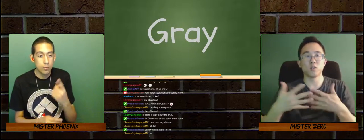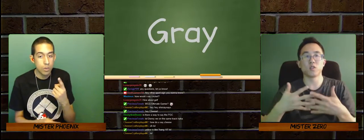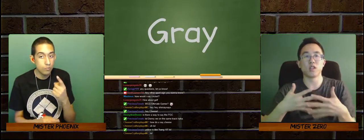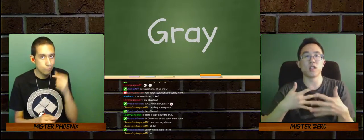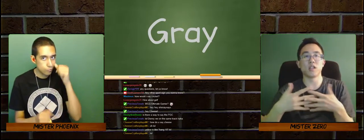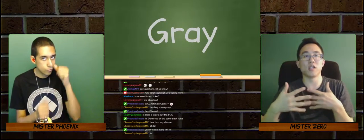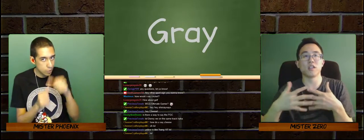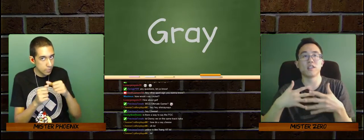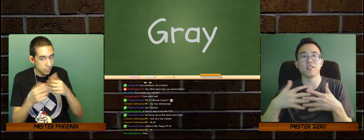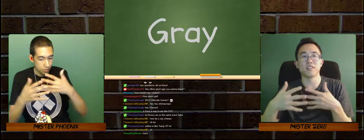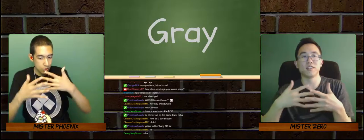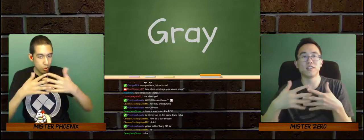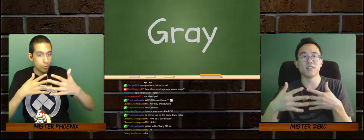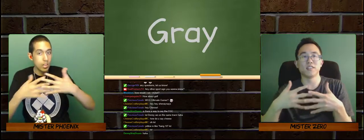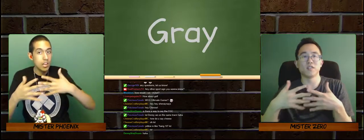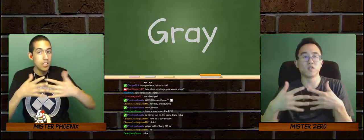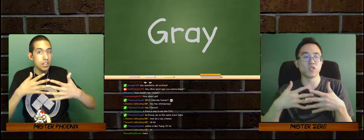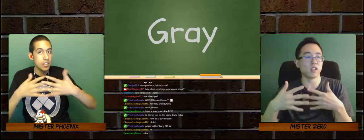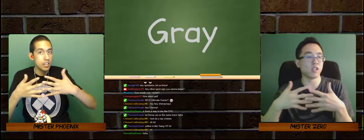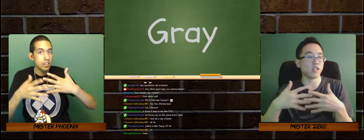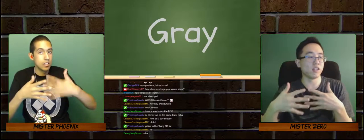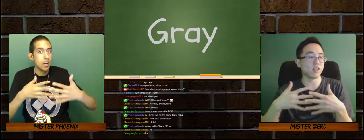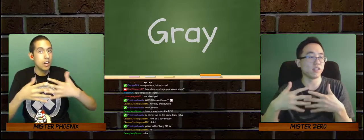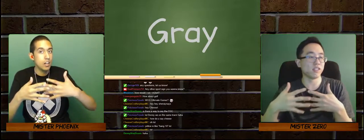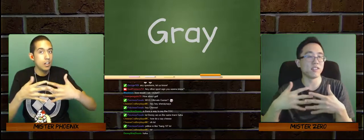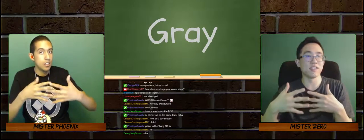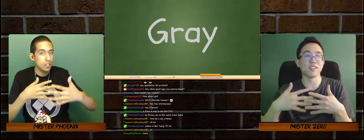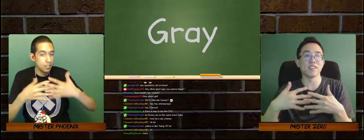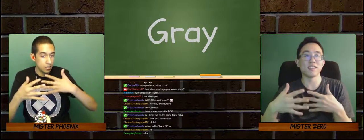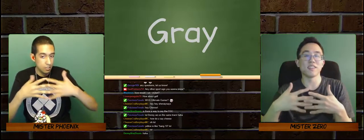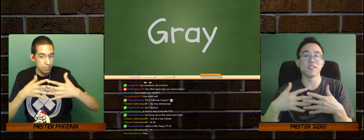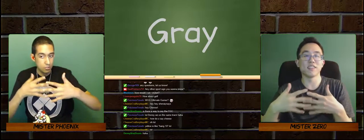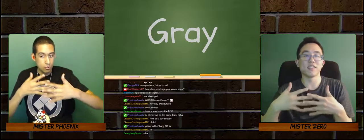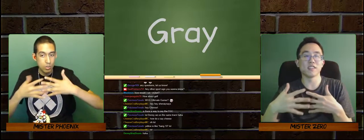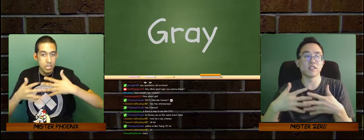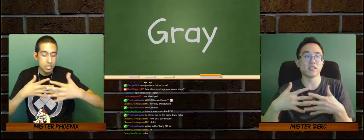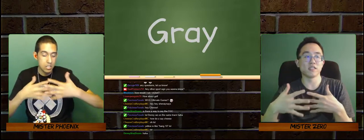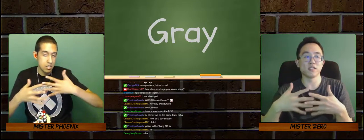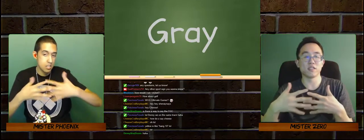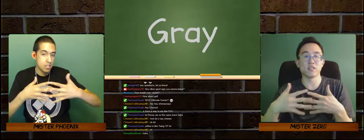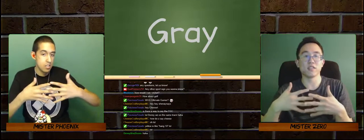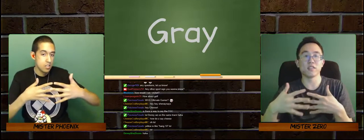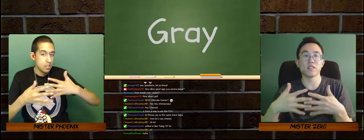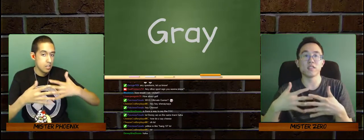Next one, remember? Gray. Ah, gray.